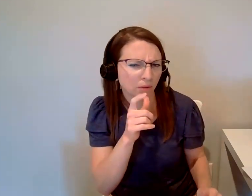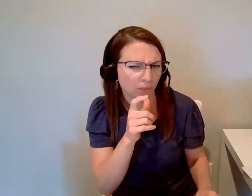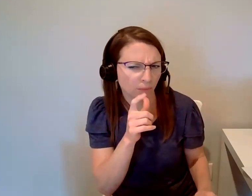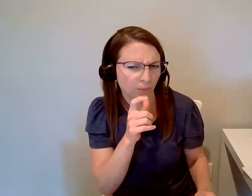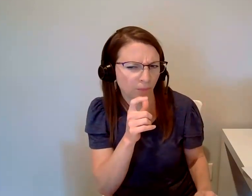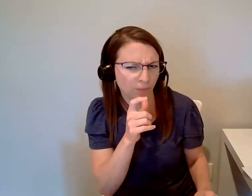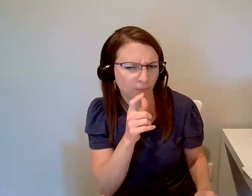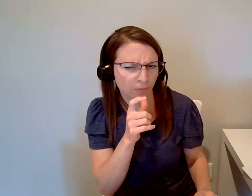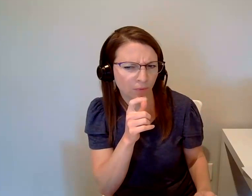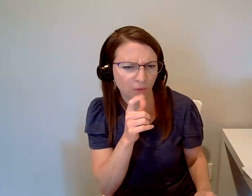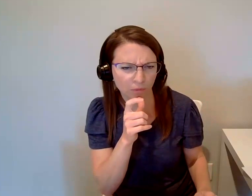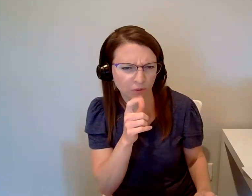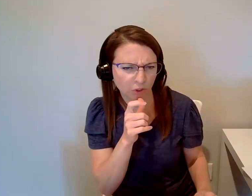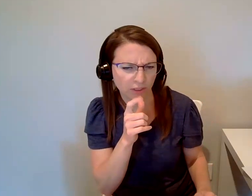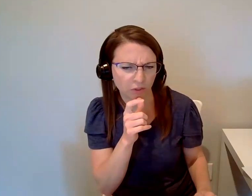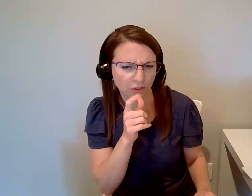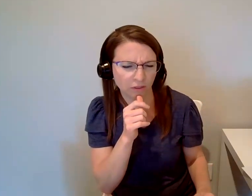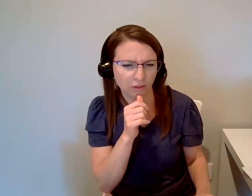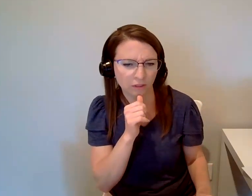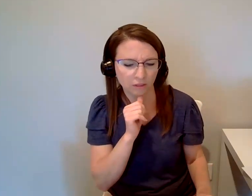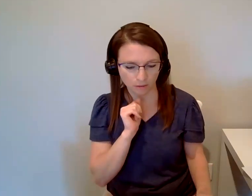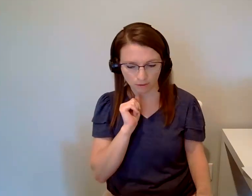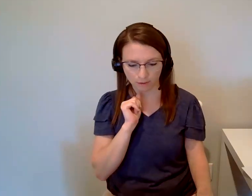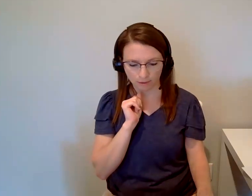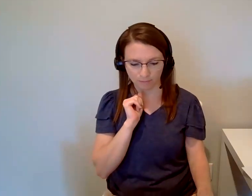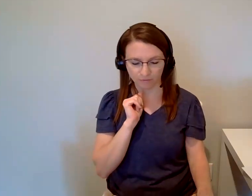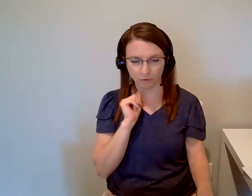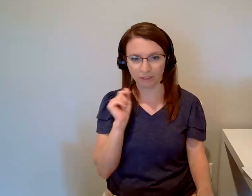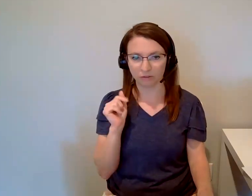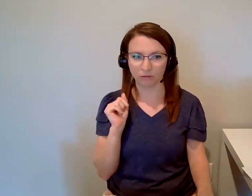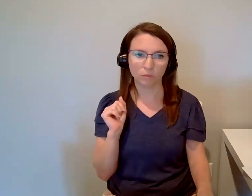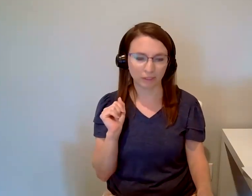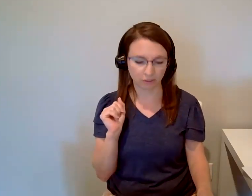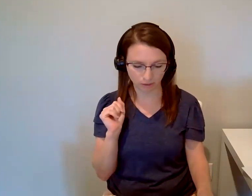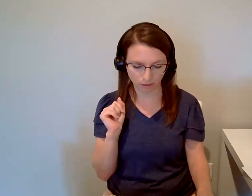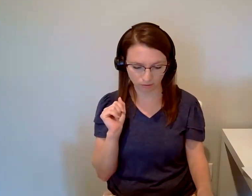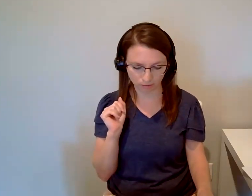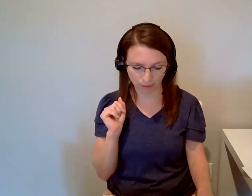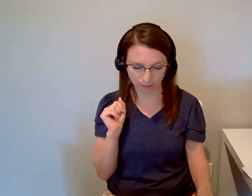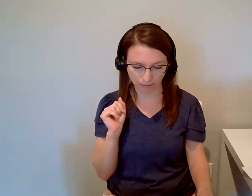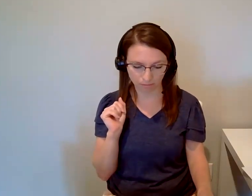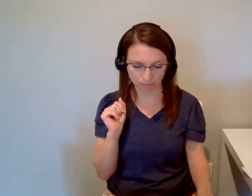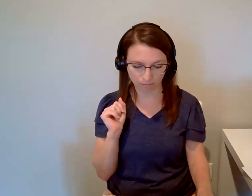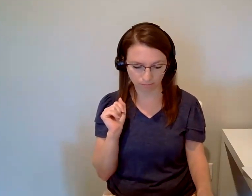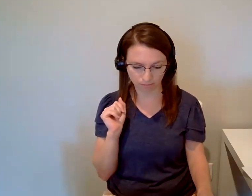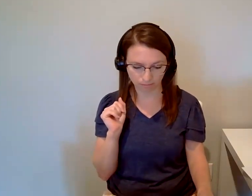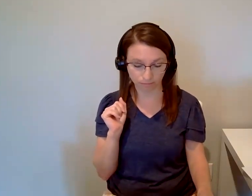Who? Who's your teacher? But for a yes or no question, I'll sign